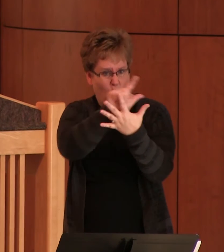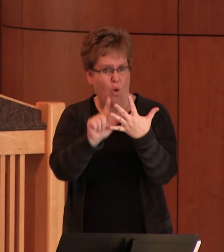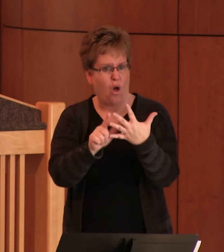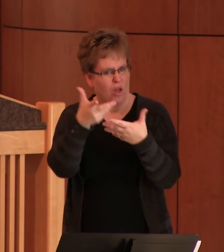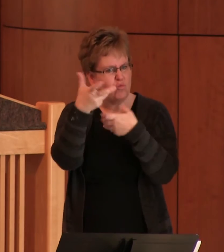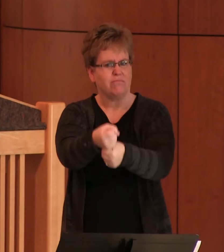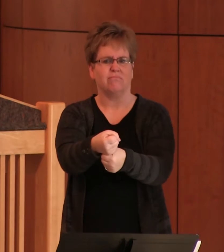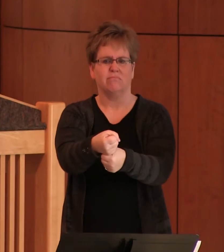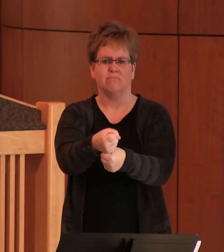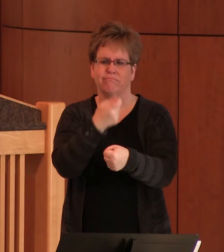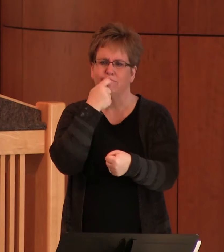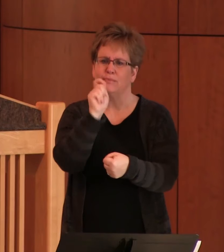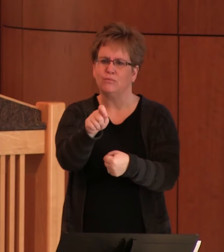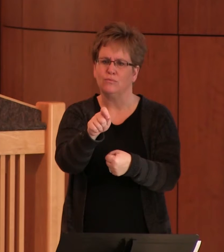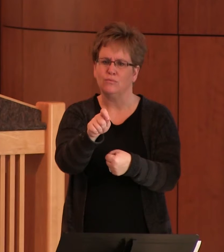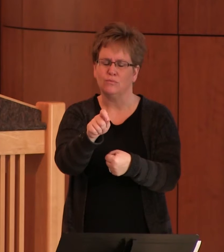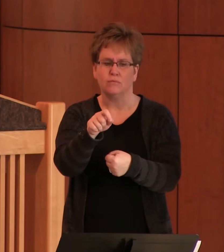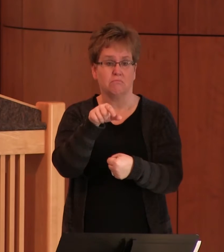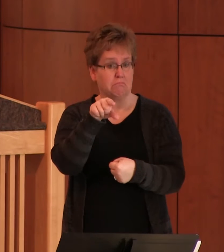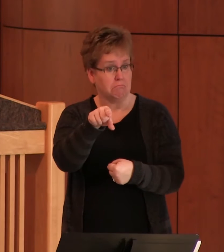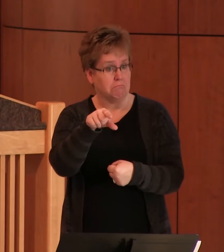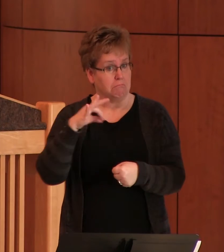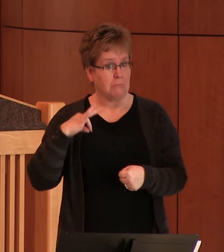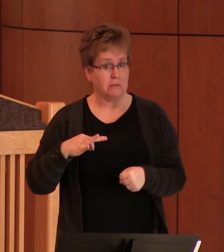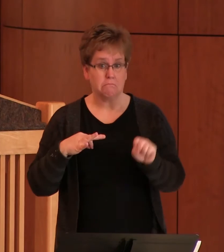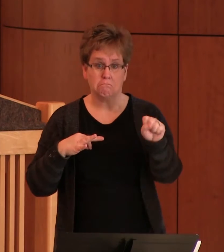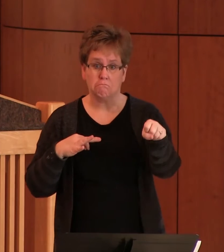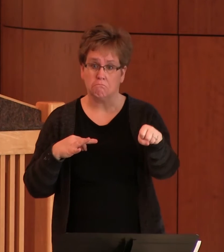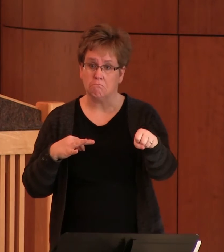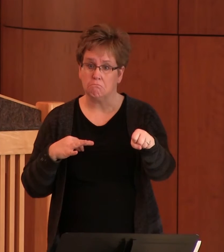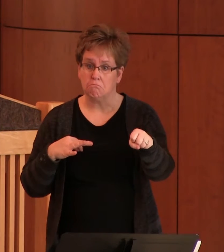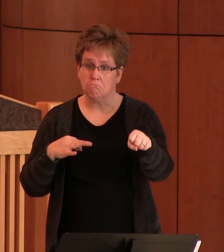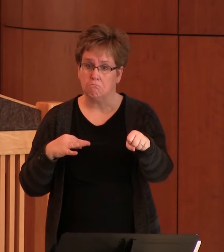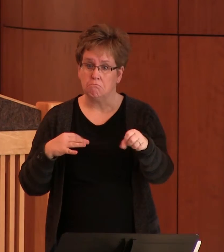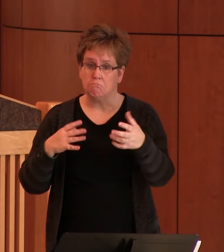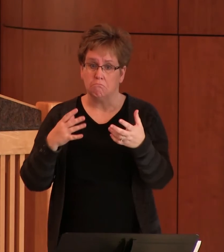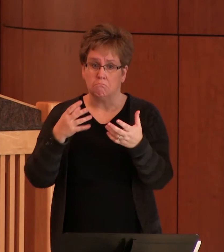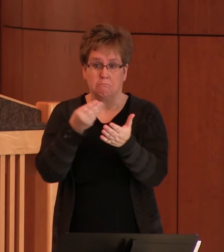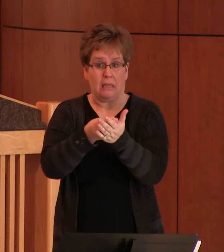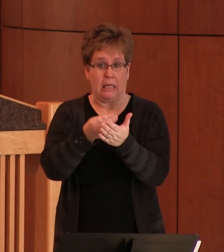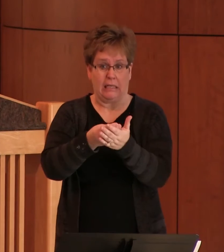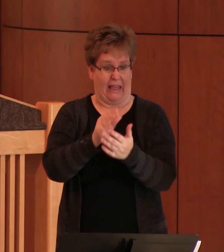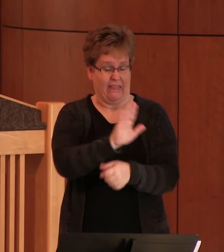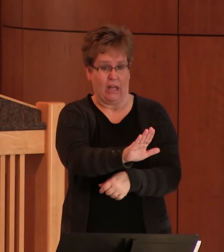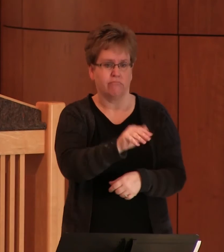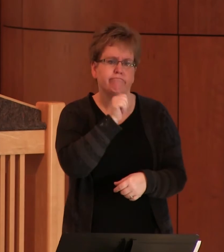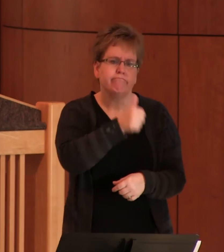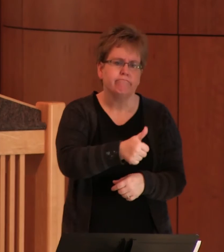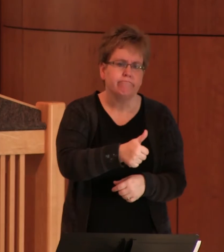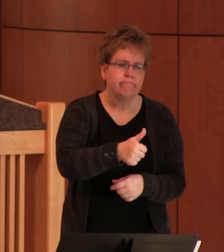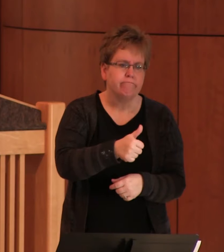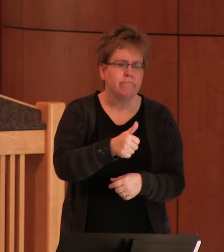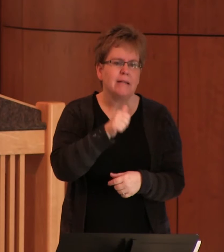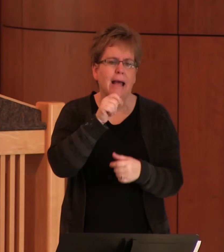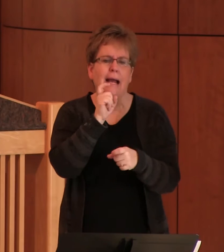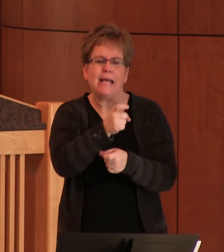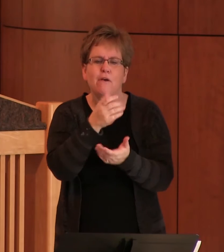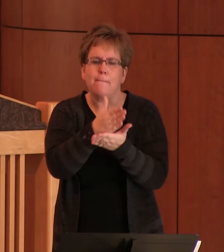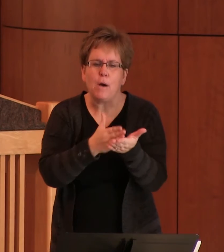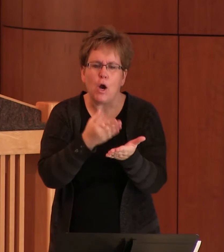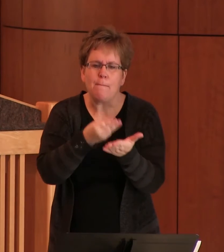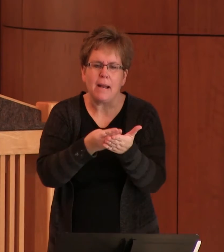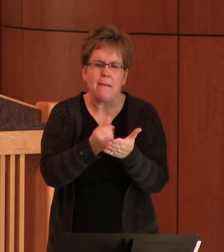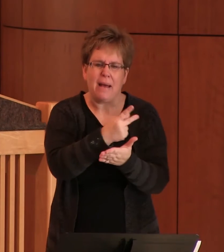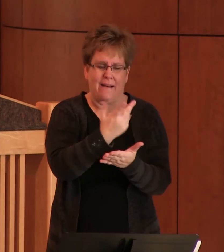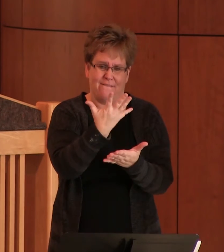And ultimately, they are rewarded. Now, they're not rewarded with the bounty. They're not rewarded with a portion of these talents